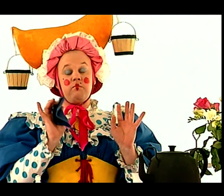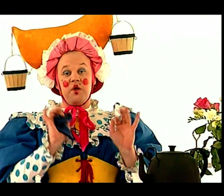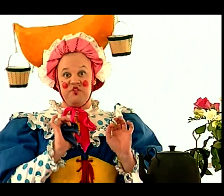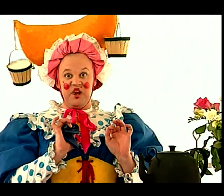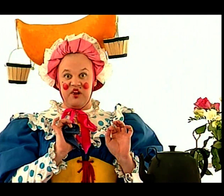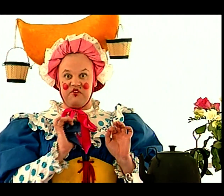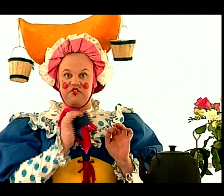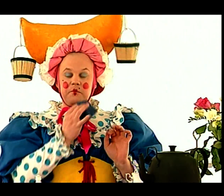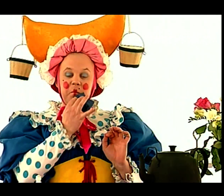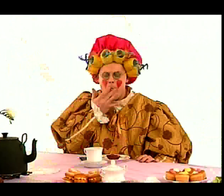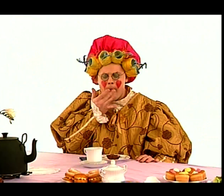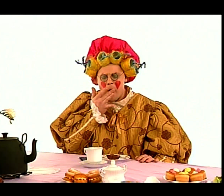Delicious.